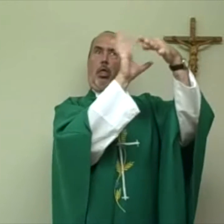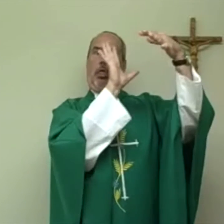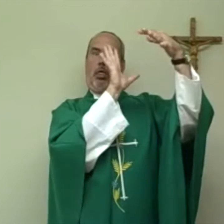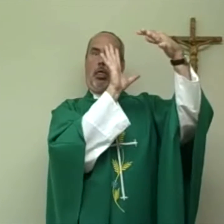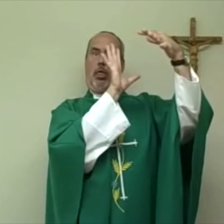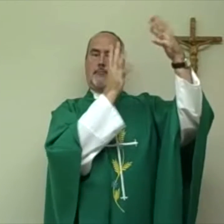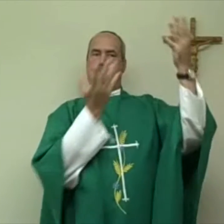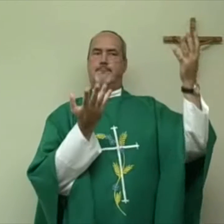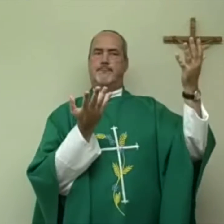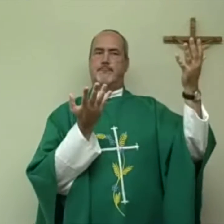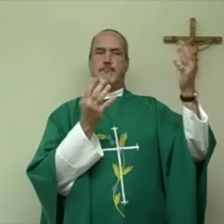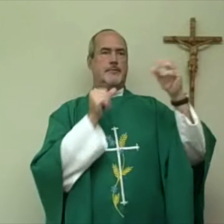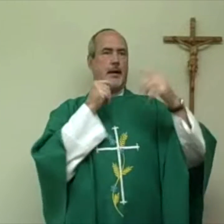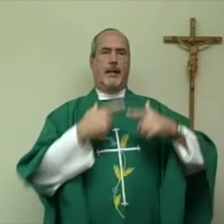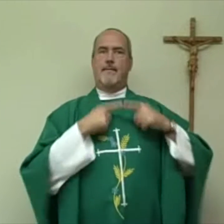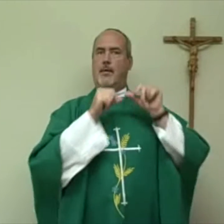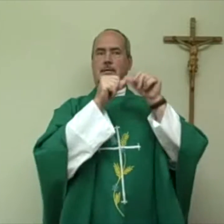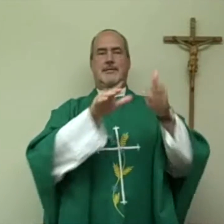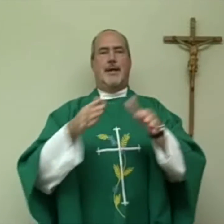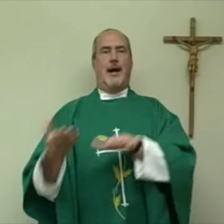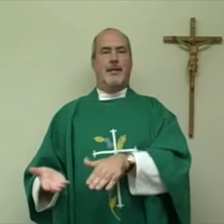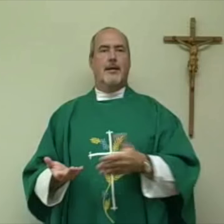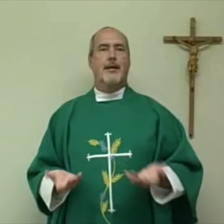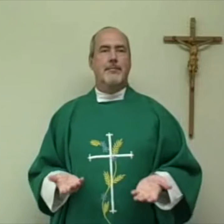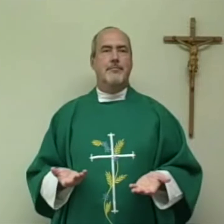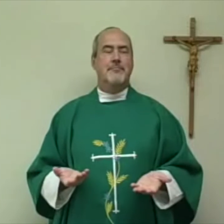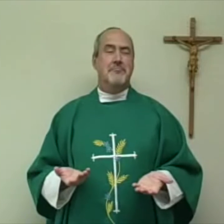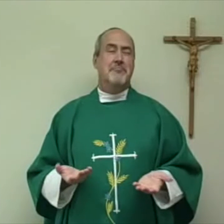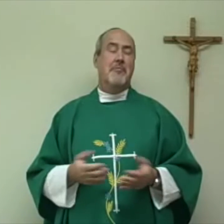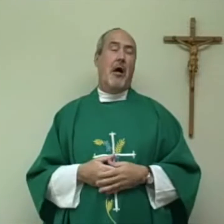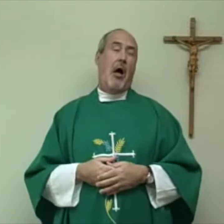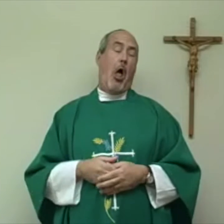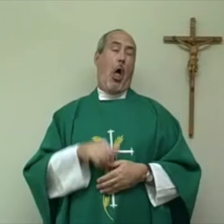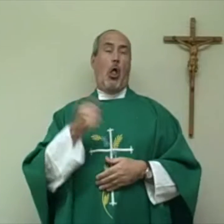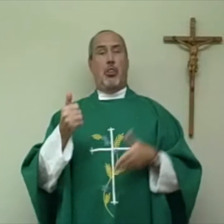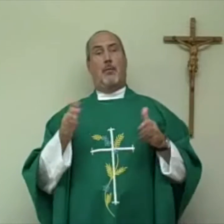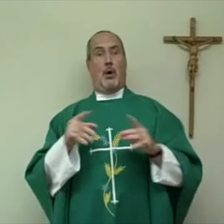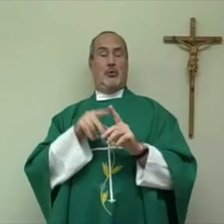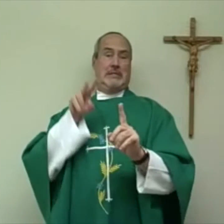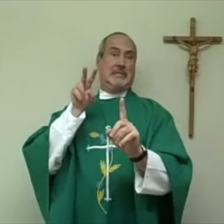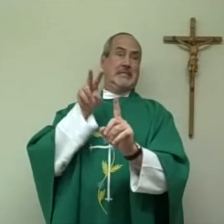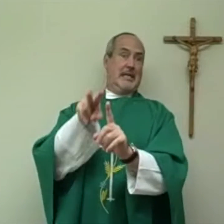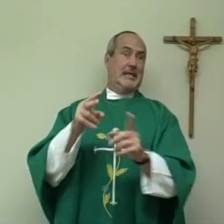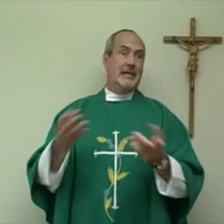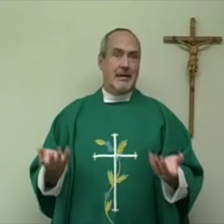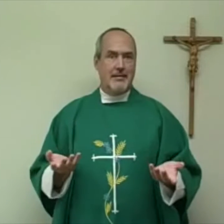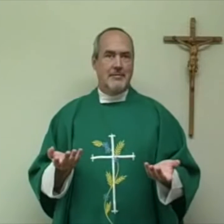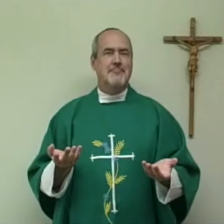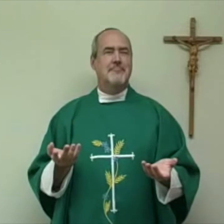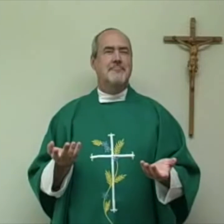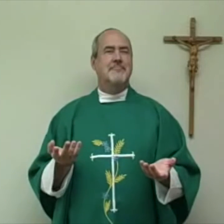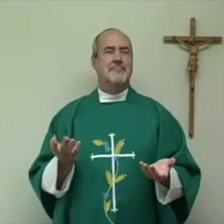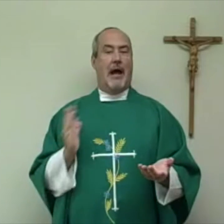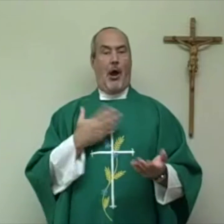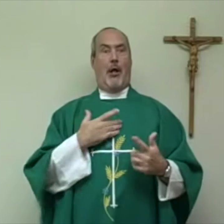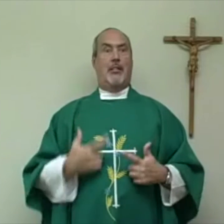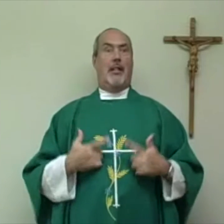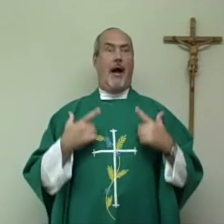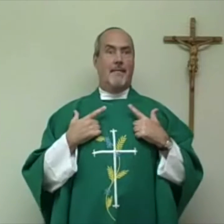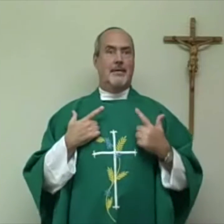him and then became separated from him and did not live and experience death. Well, here's another way we can look